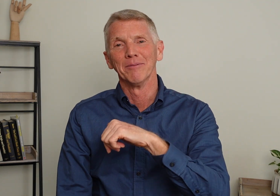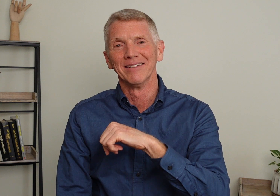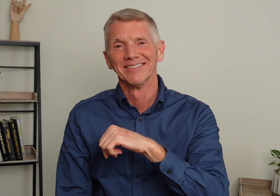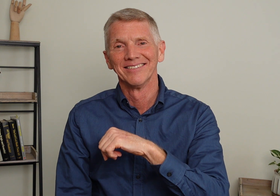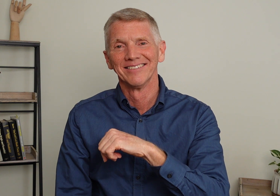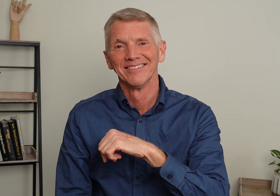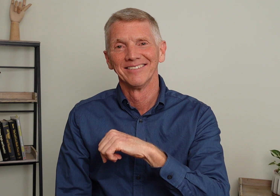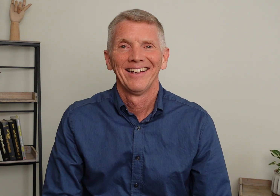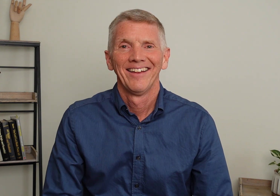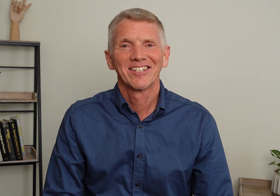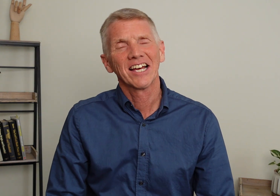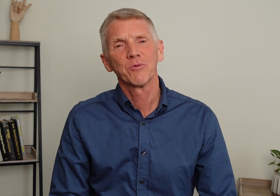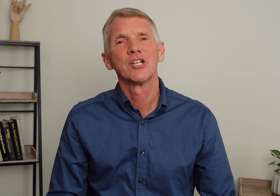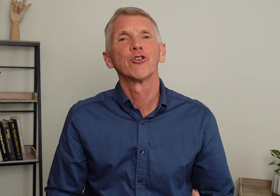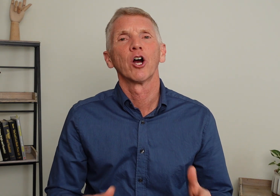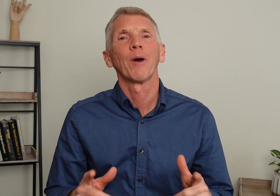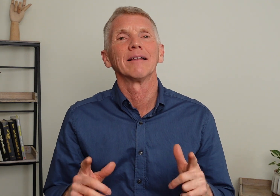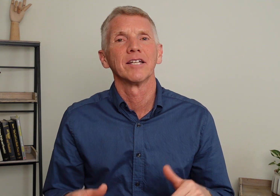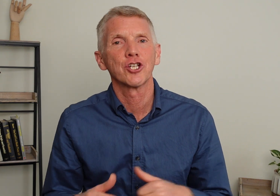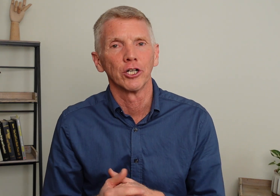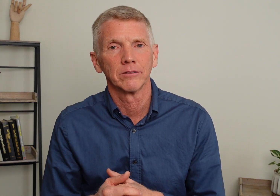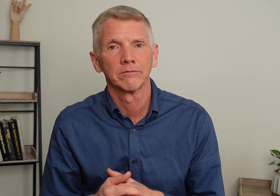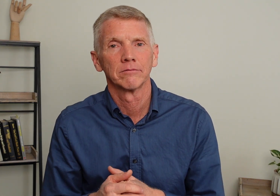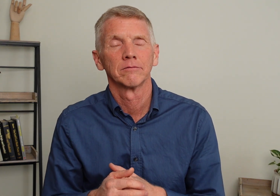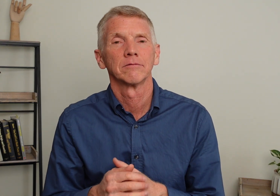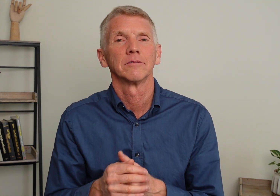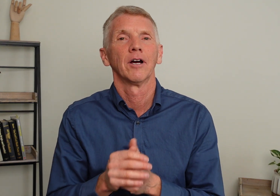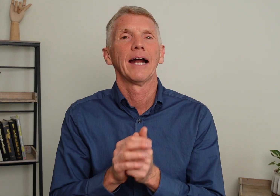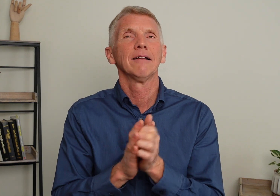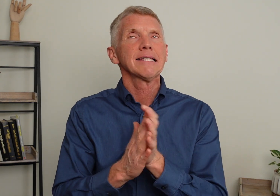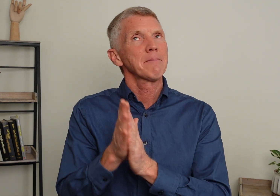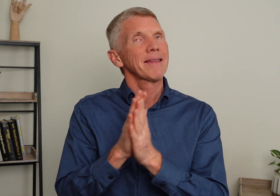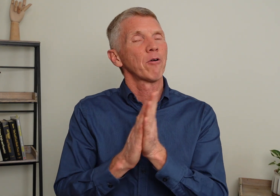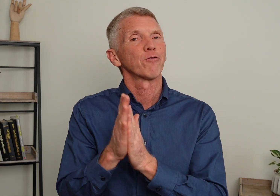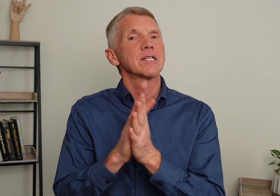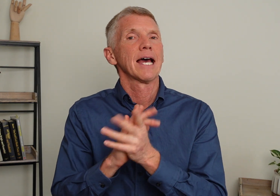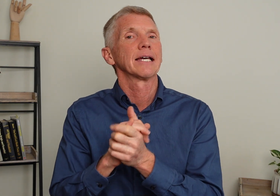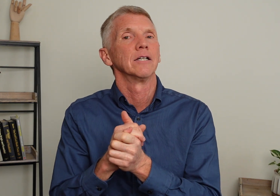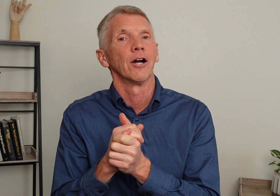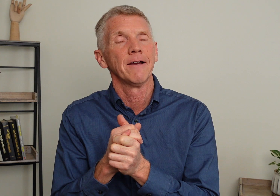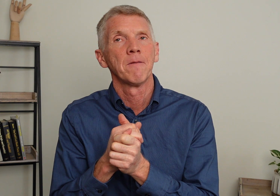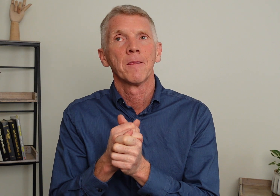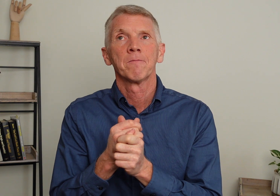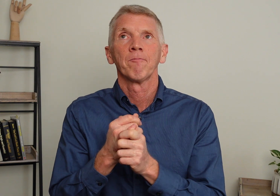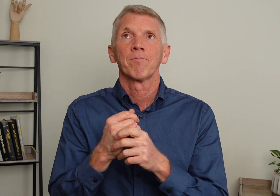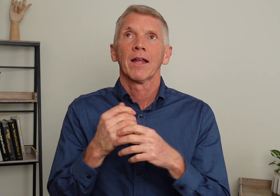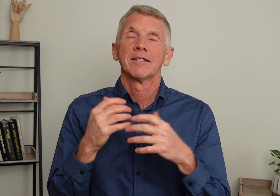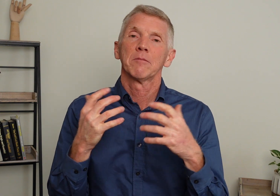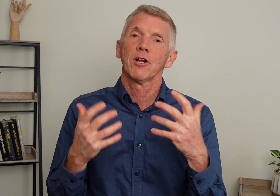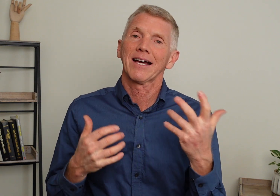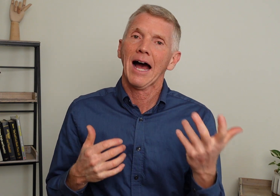compliment. This next one is you're a great listener. All right, now let's think about that one for a second, all right? Similar to